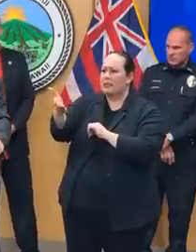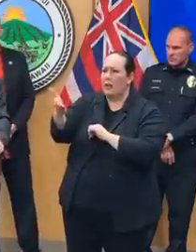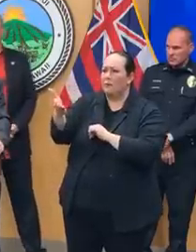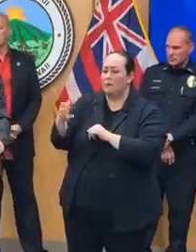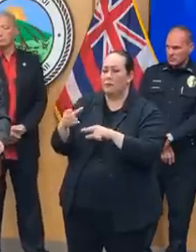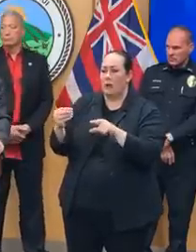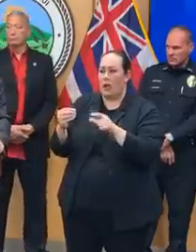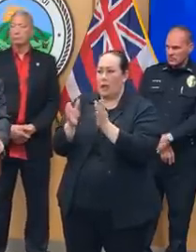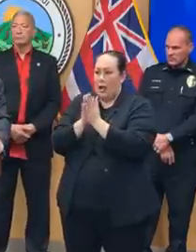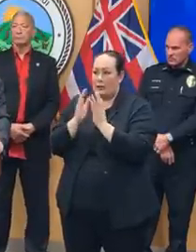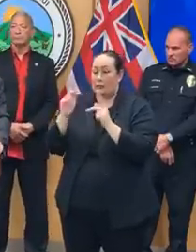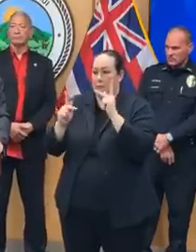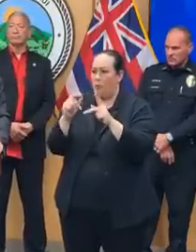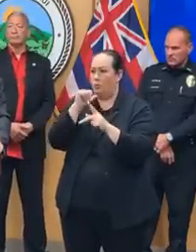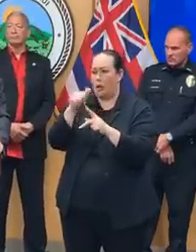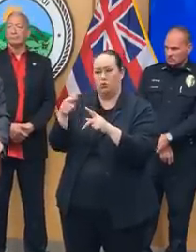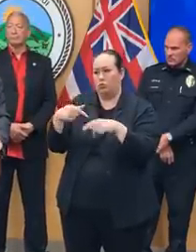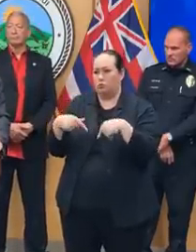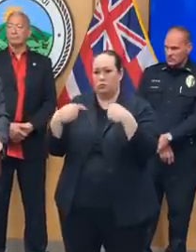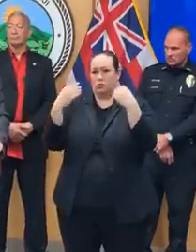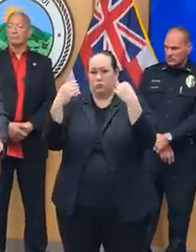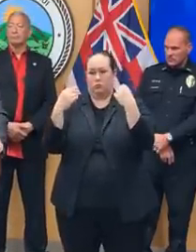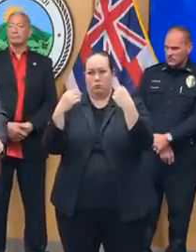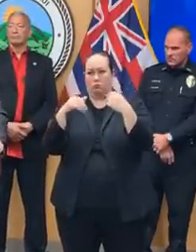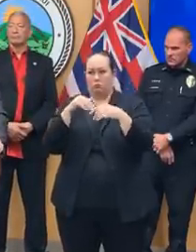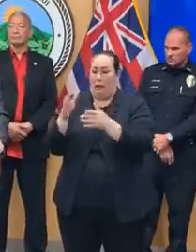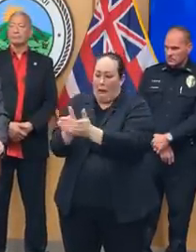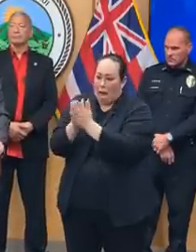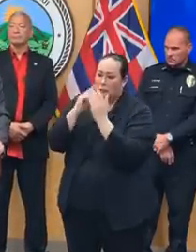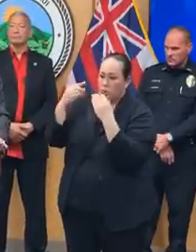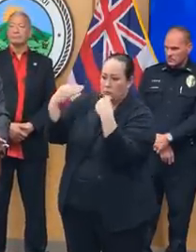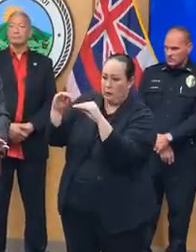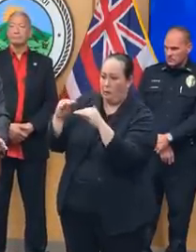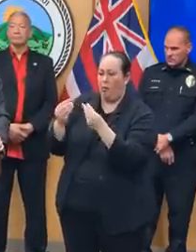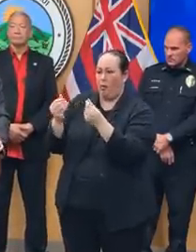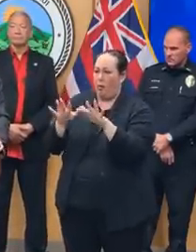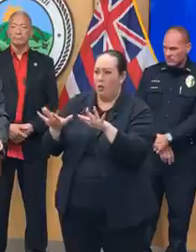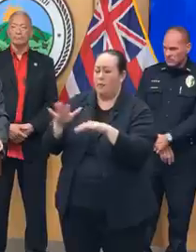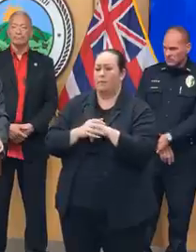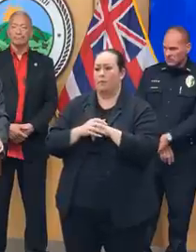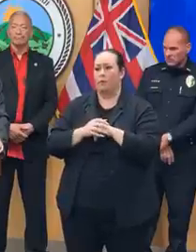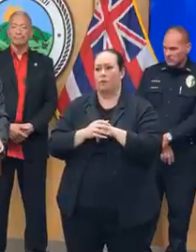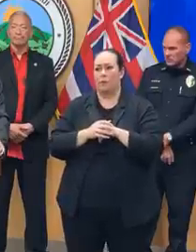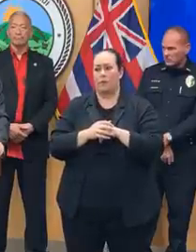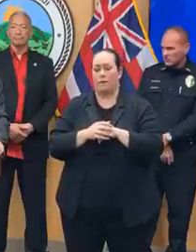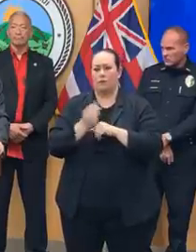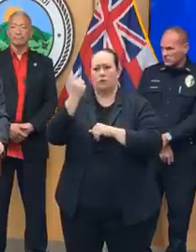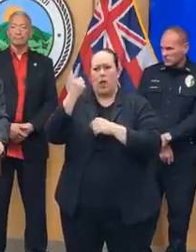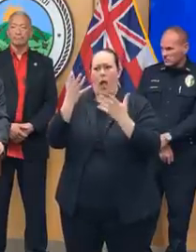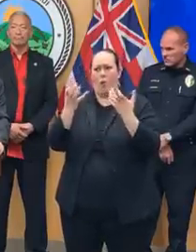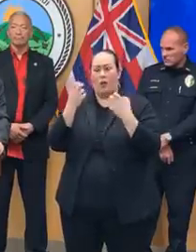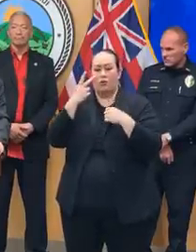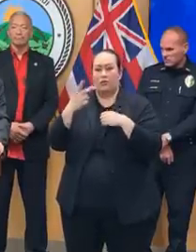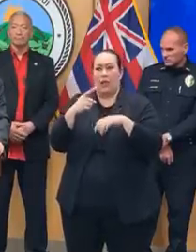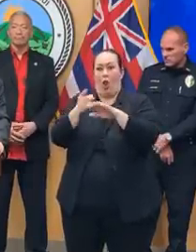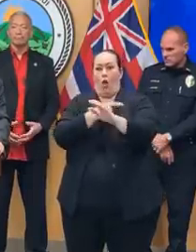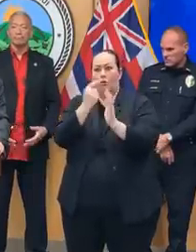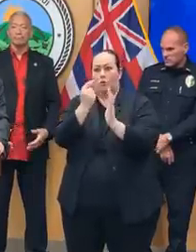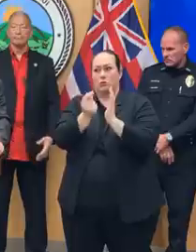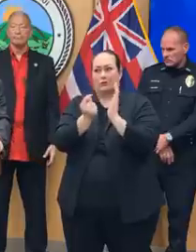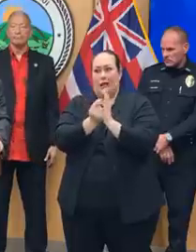guess, participating in transactions. But most importantly, I would like to see a long-term moratorium specifically